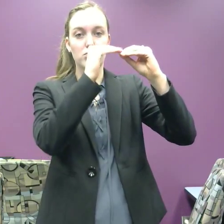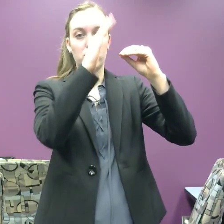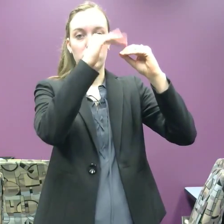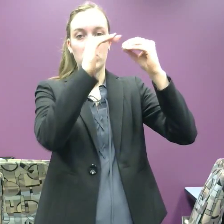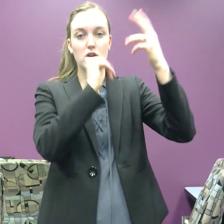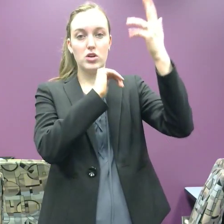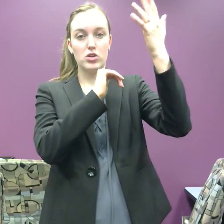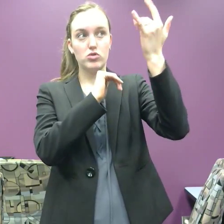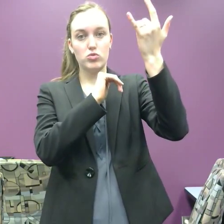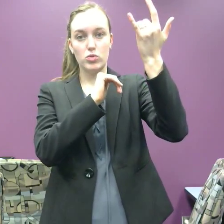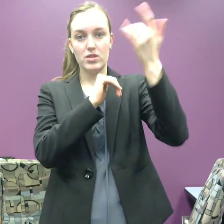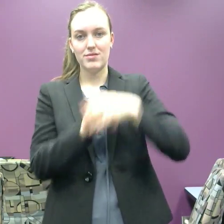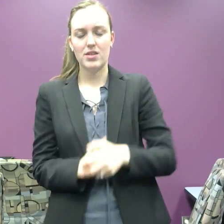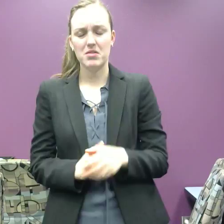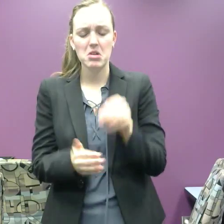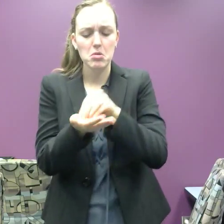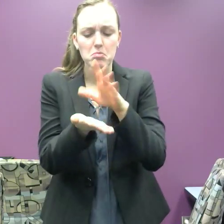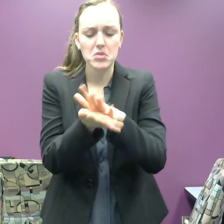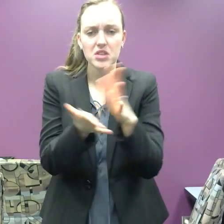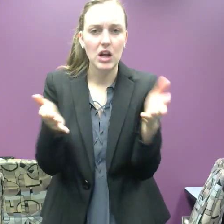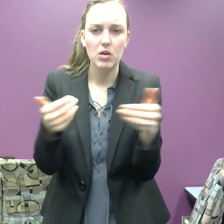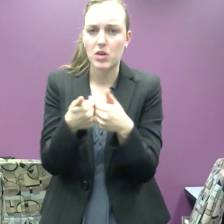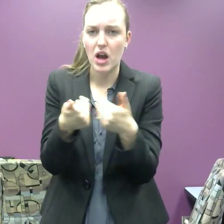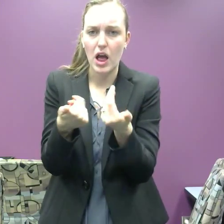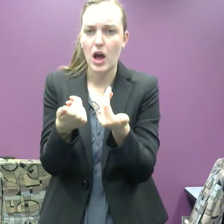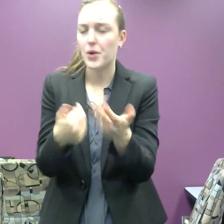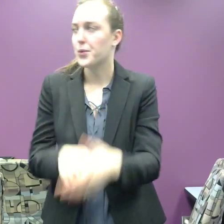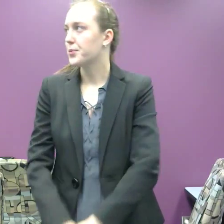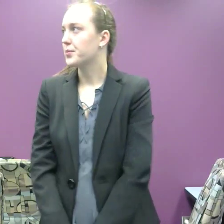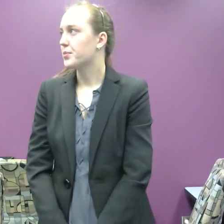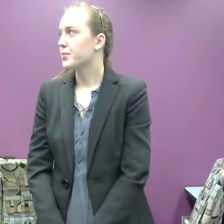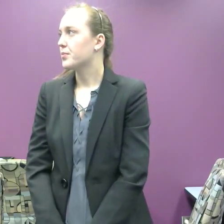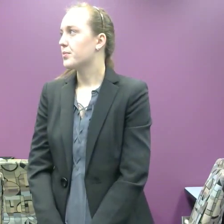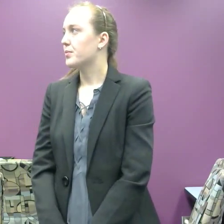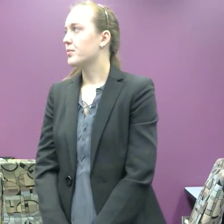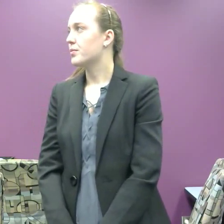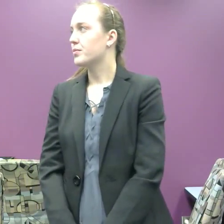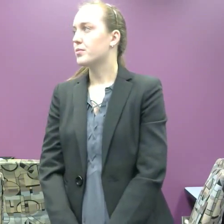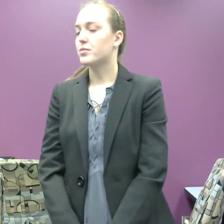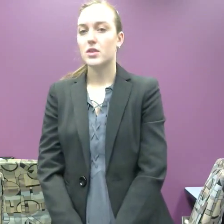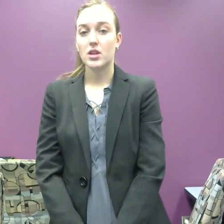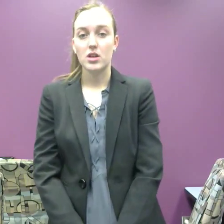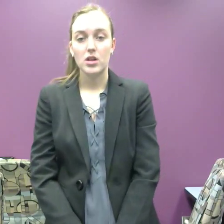What kind of a number? How would I write that number? To emphasize that it's above 0.